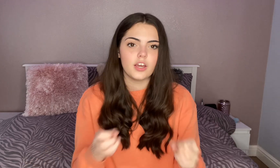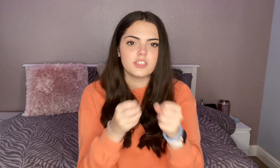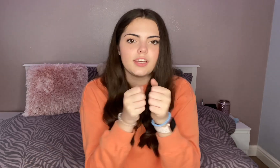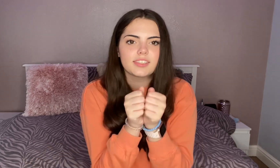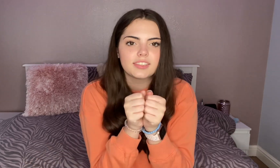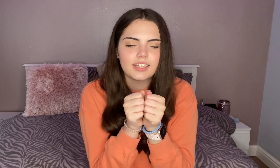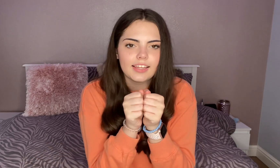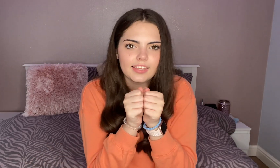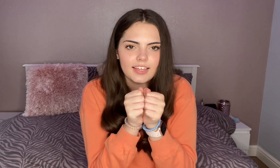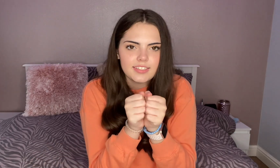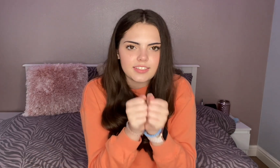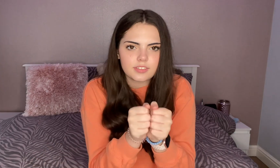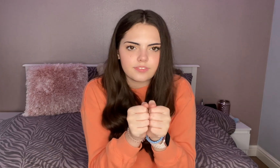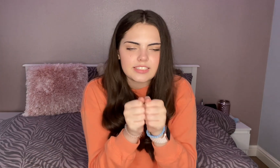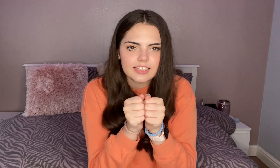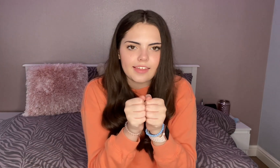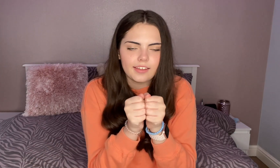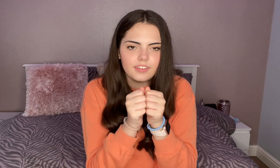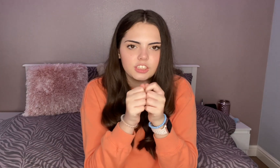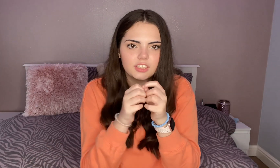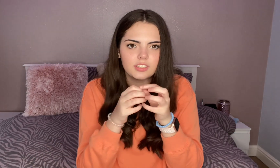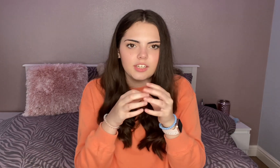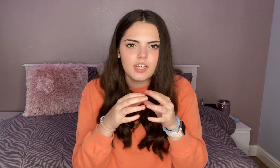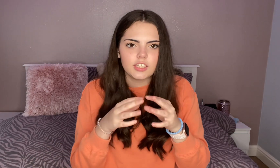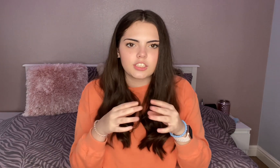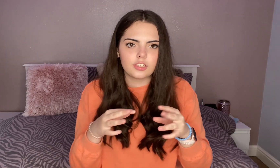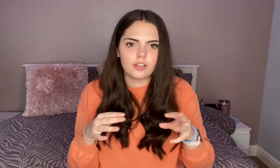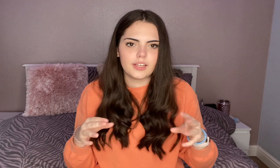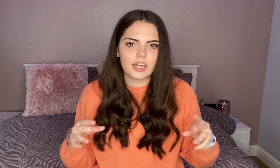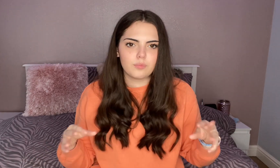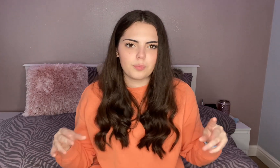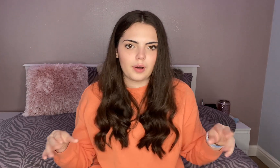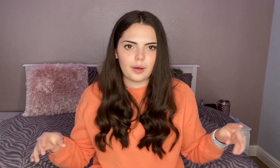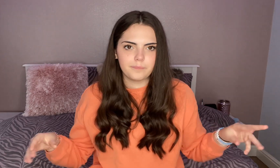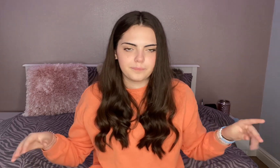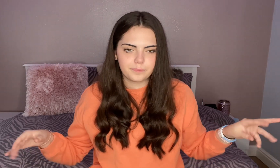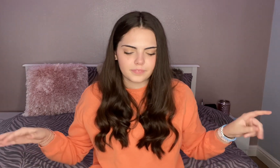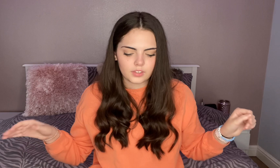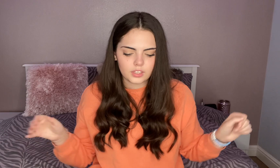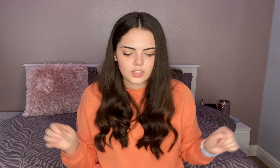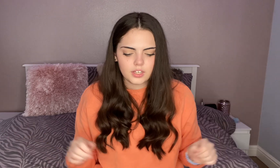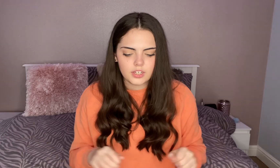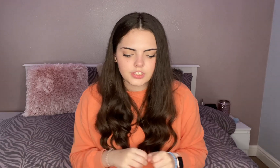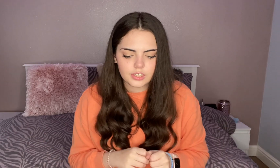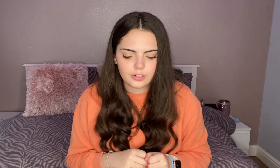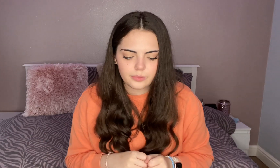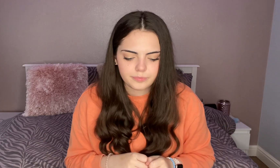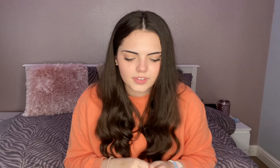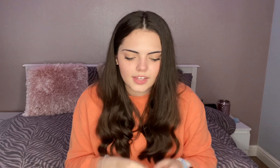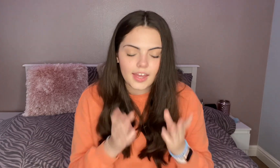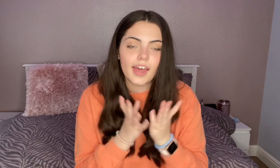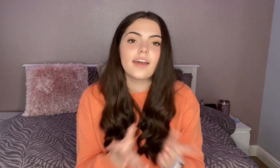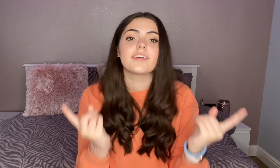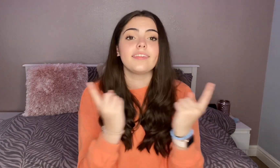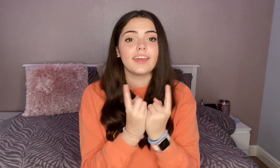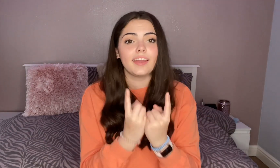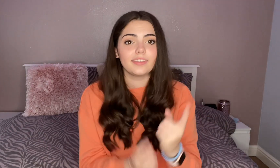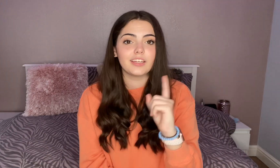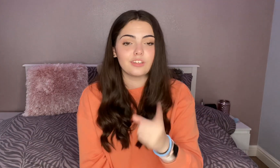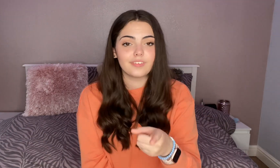your hands are going to start like this, fists together, and they're just going to slowly come apart. So everything that you've